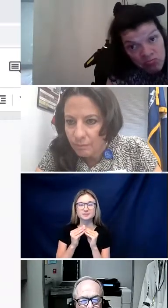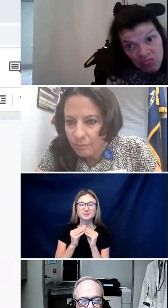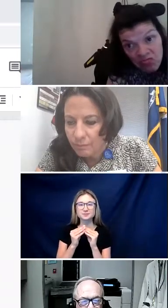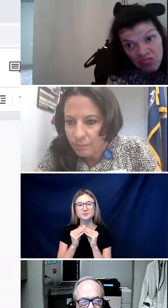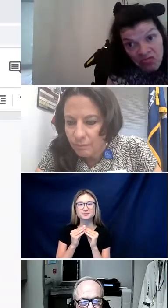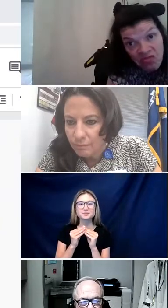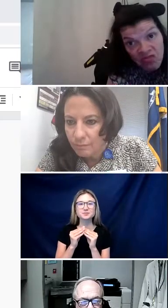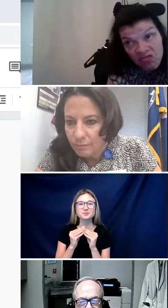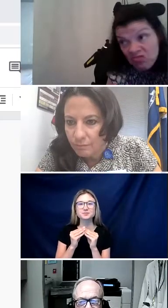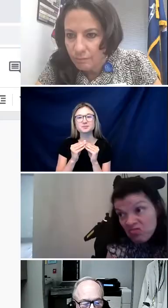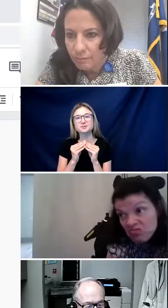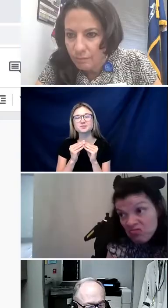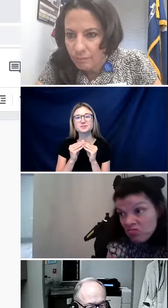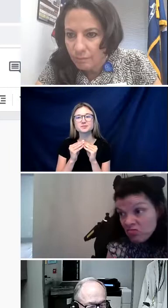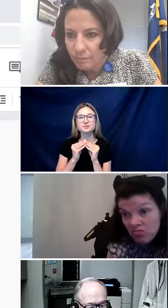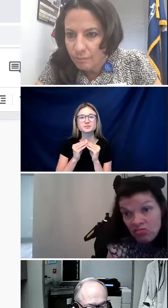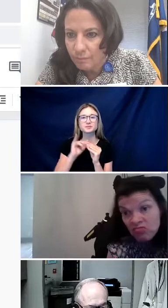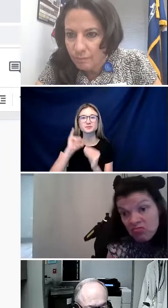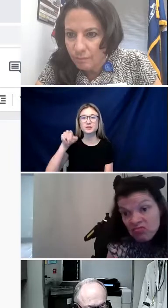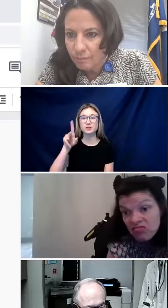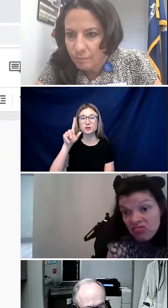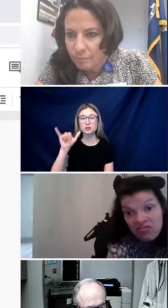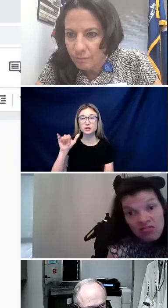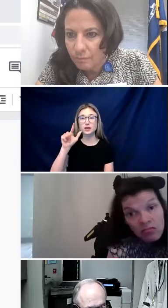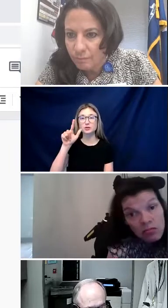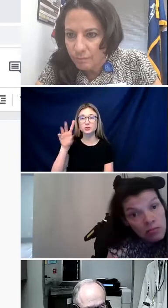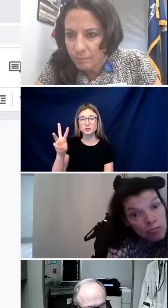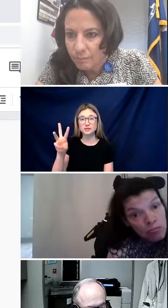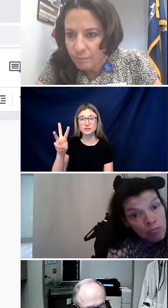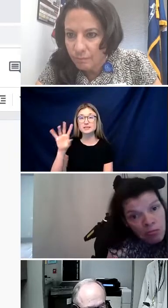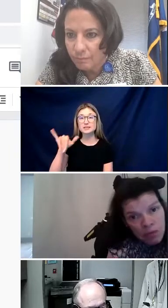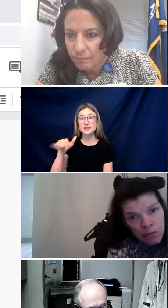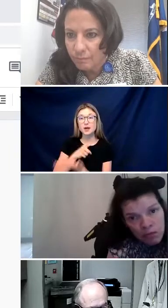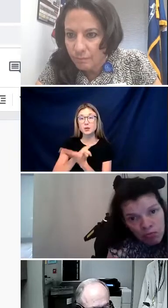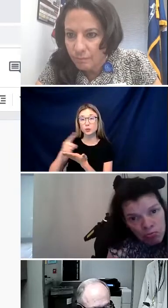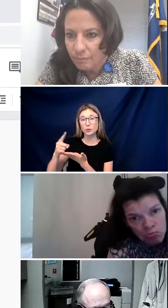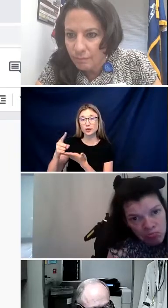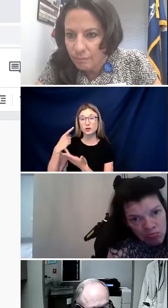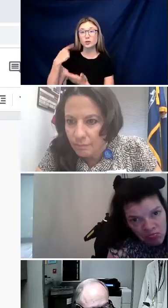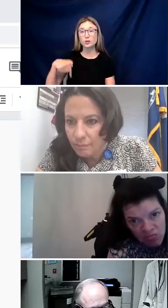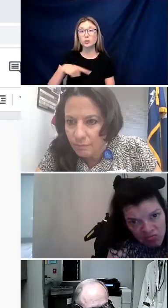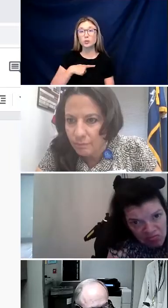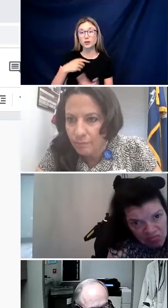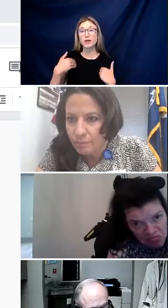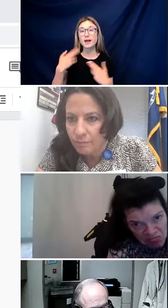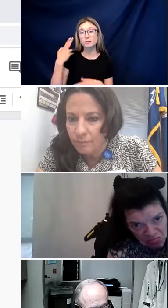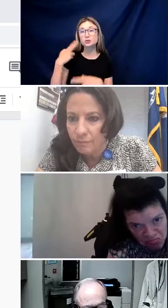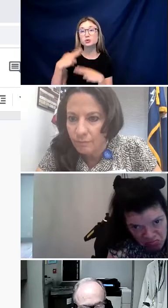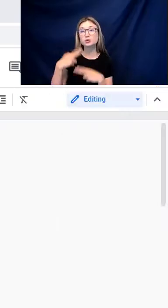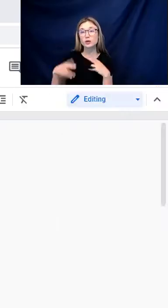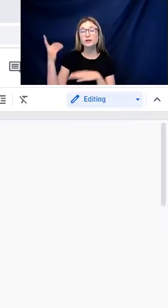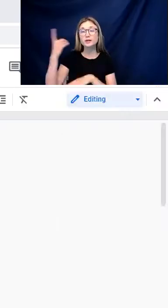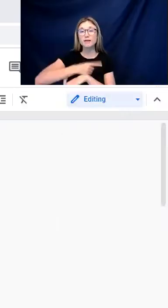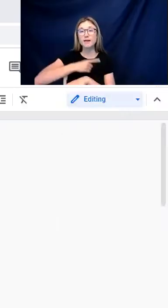on July 26th, that entire week. We're proposing that we have shortened days to